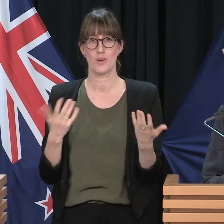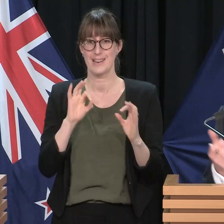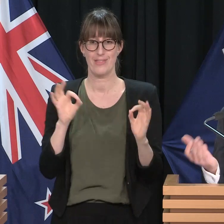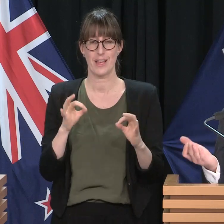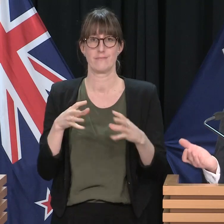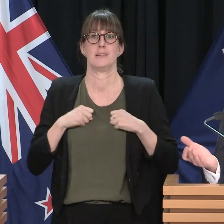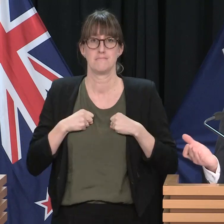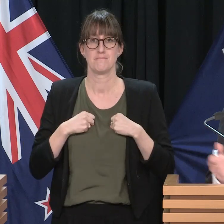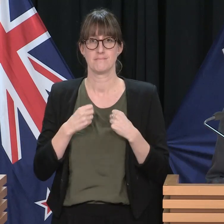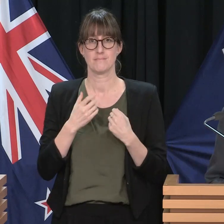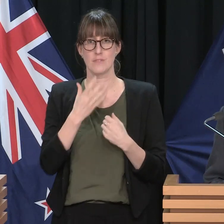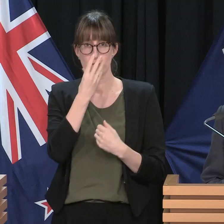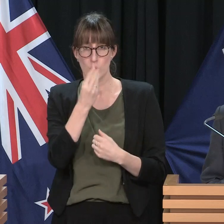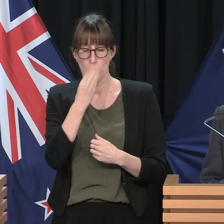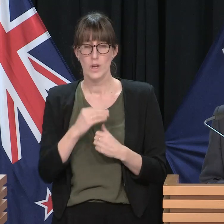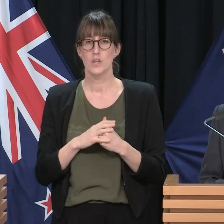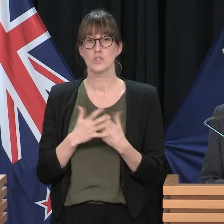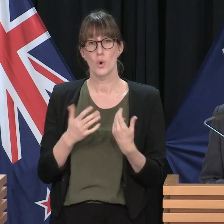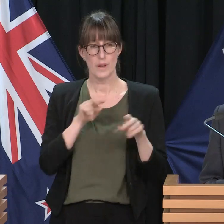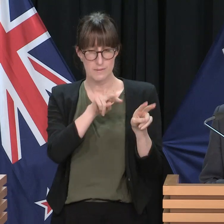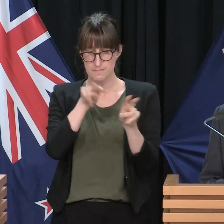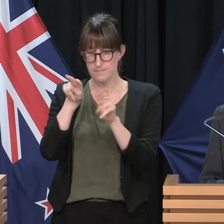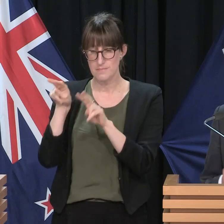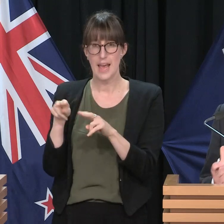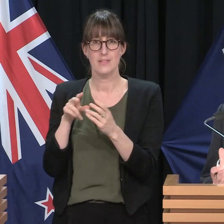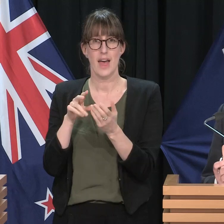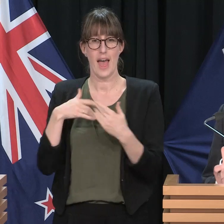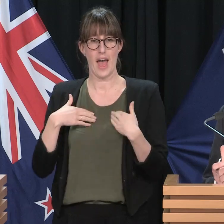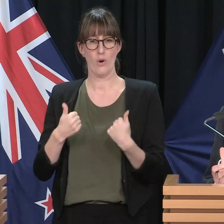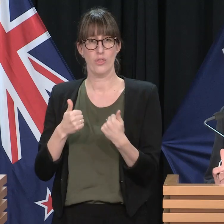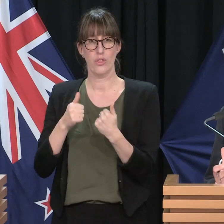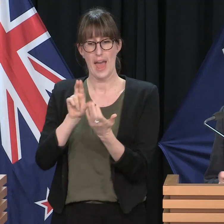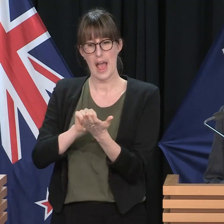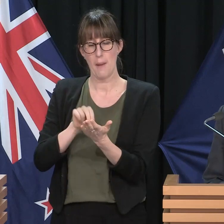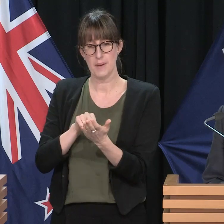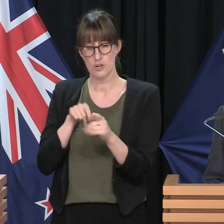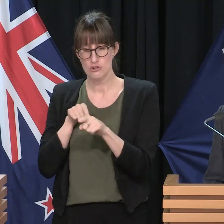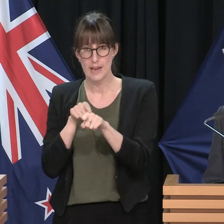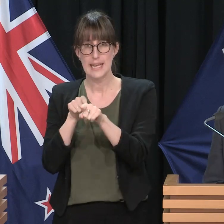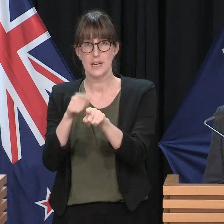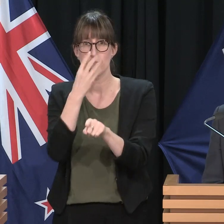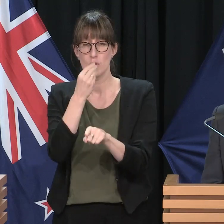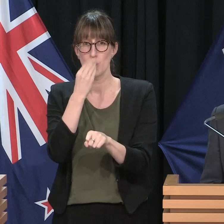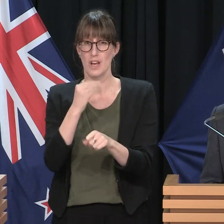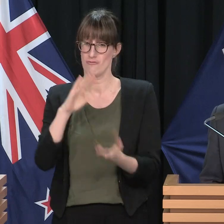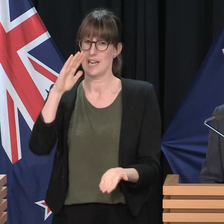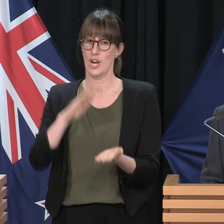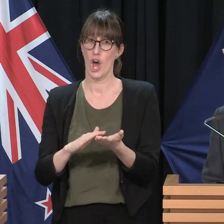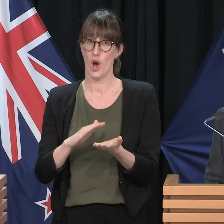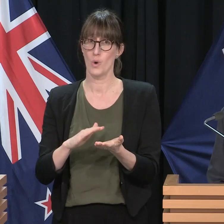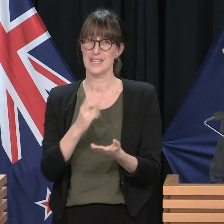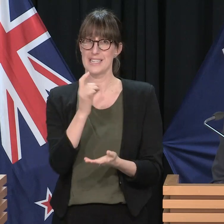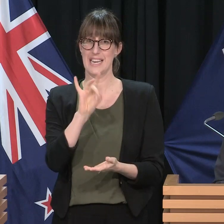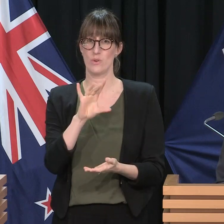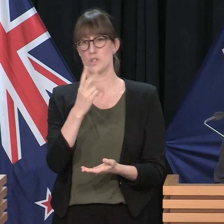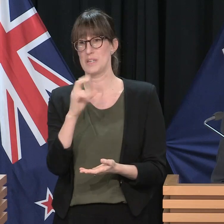through practices and through the Health Tracker app are around 10 to 20% of what they usually are at this time of year. The second thing